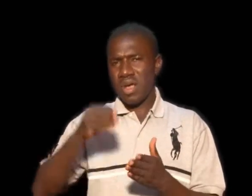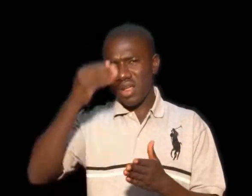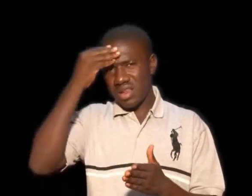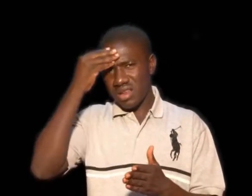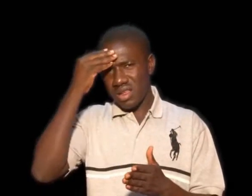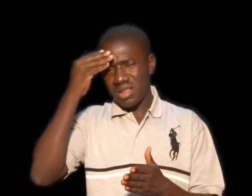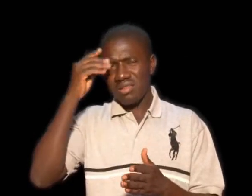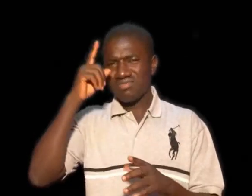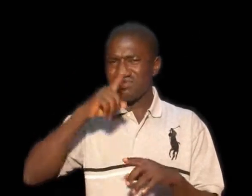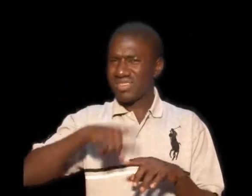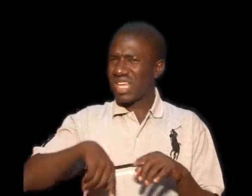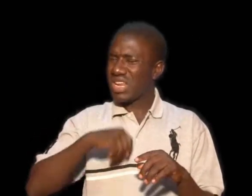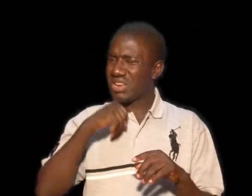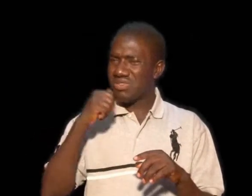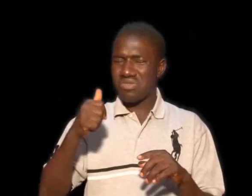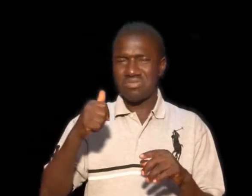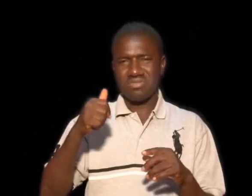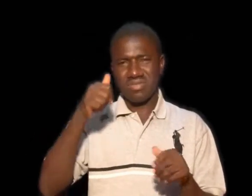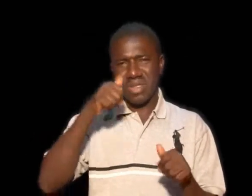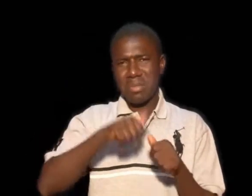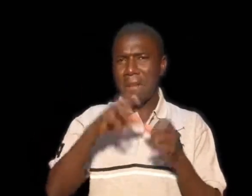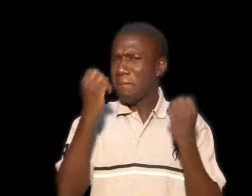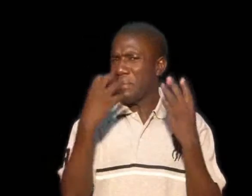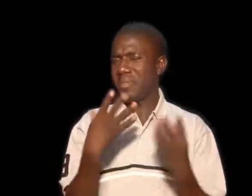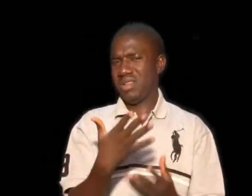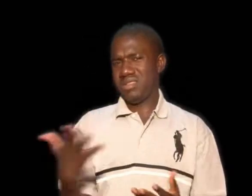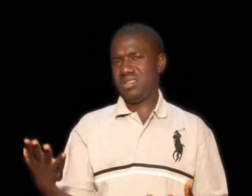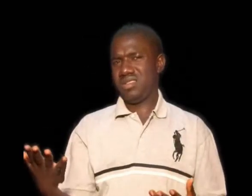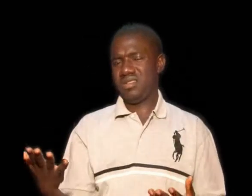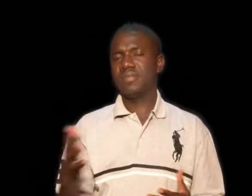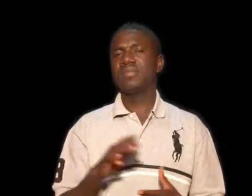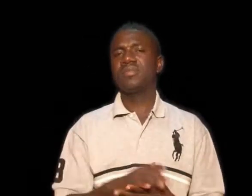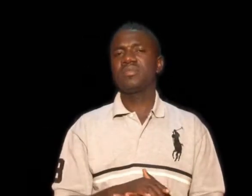intellectual difficulties may find it difficult to remember a list of different things.